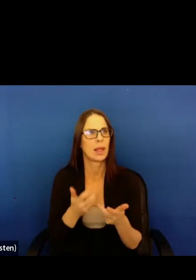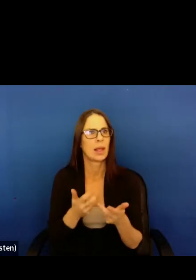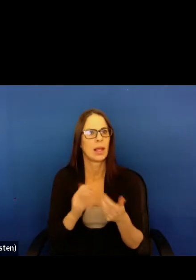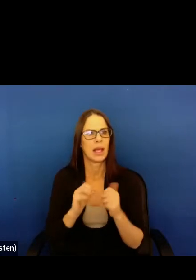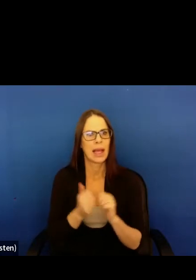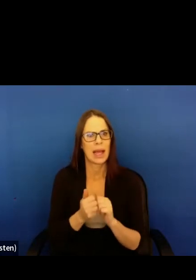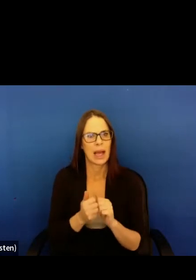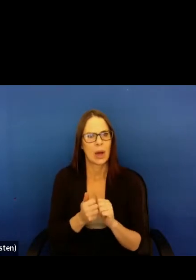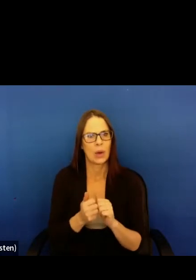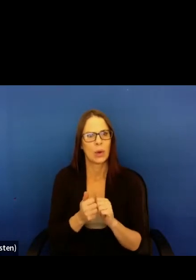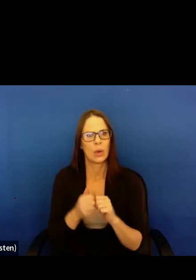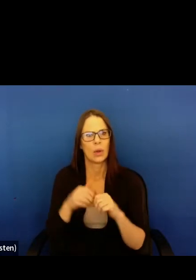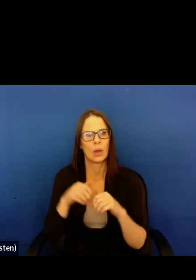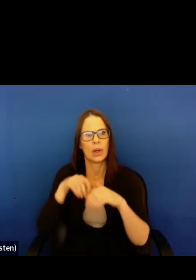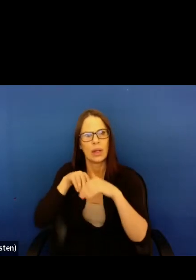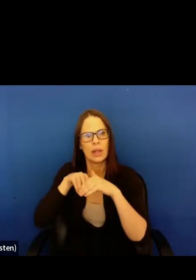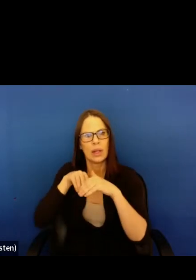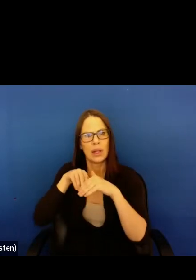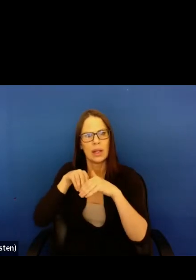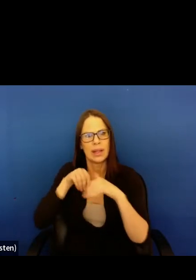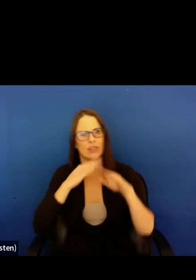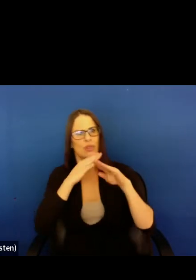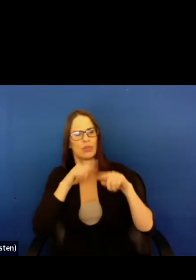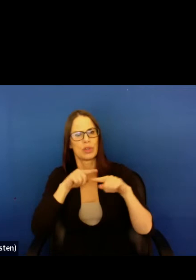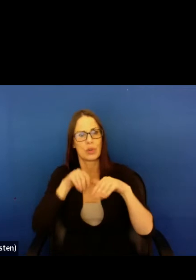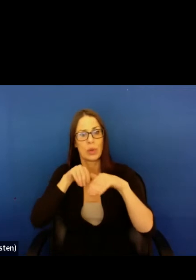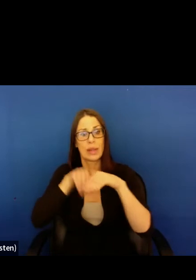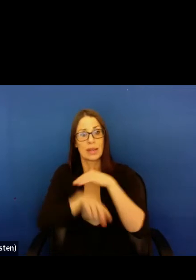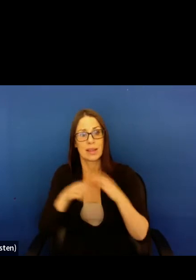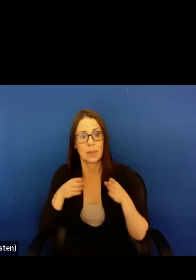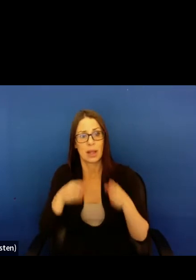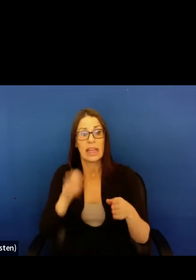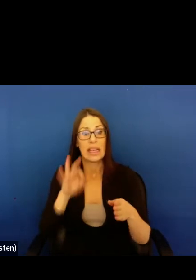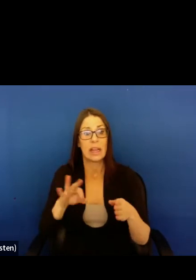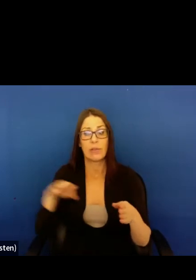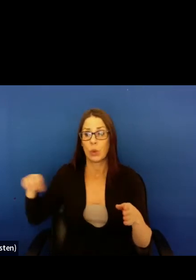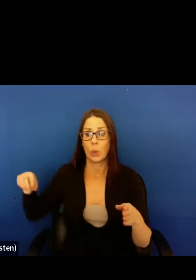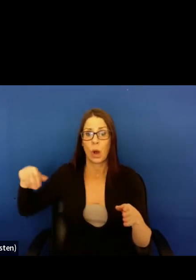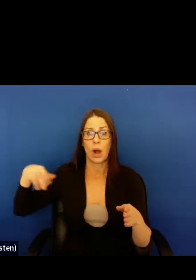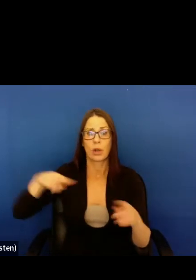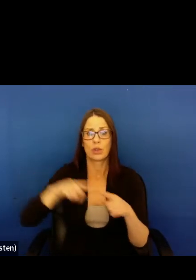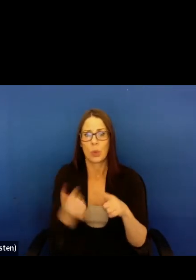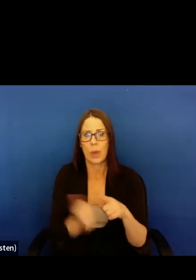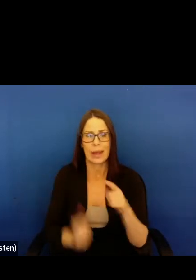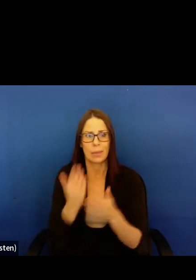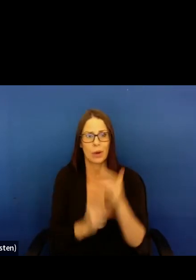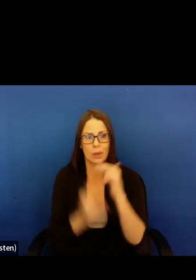protrusions into the accessible aisle, if you would walk through any part of the building, because of the structure